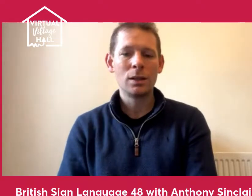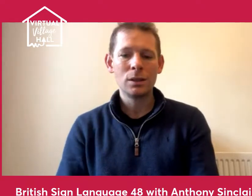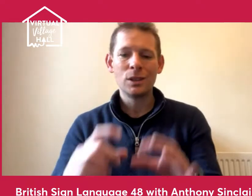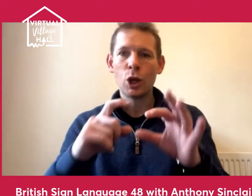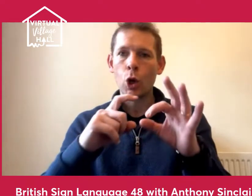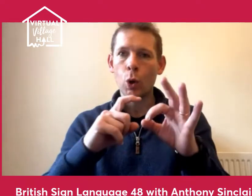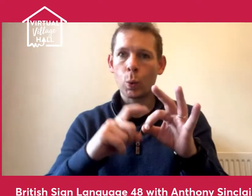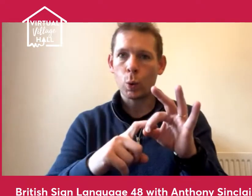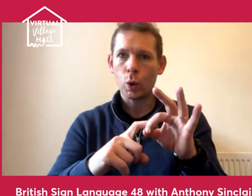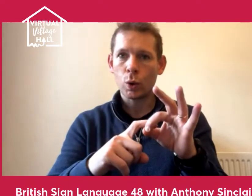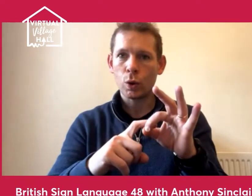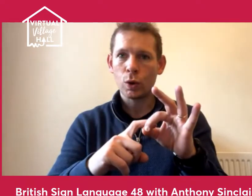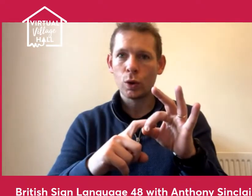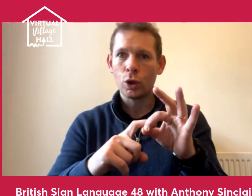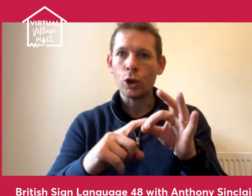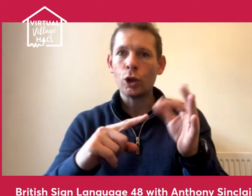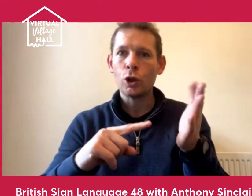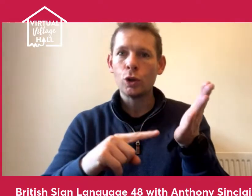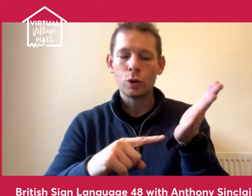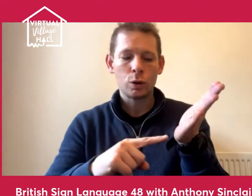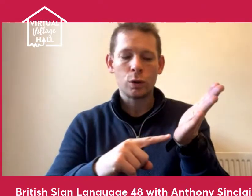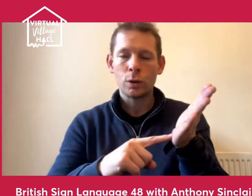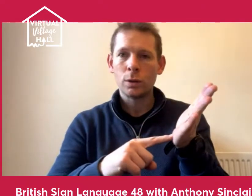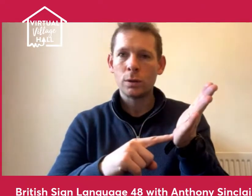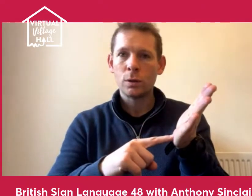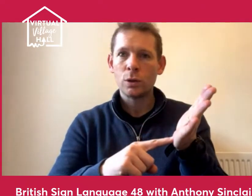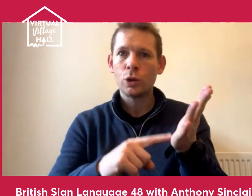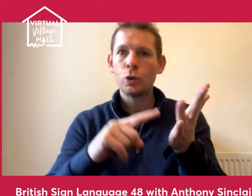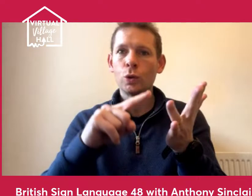Now, there's also one more thing I want to teach you. So it's 1:45.